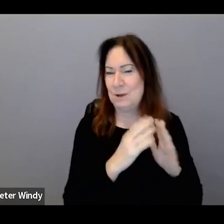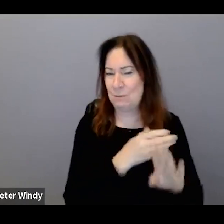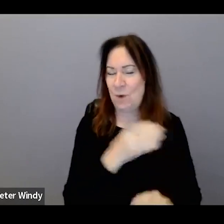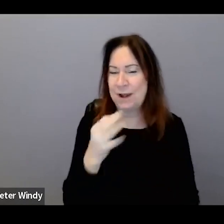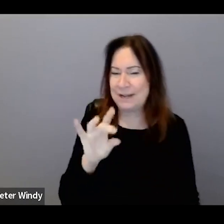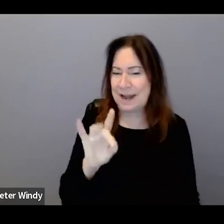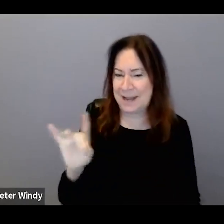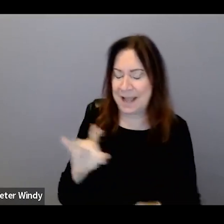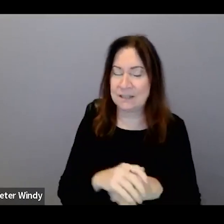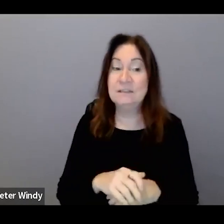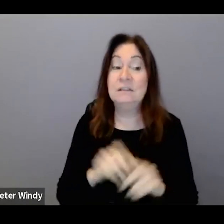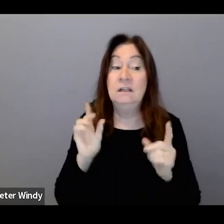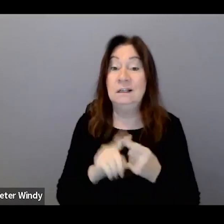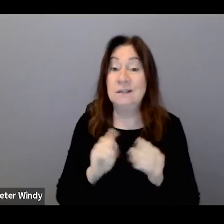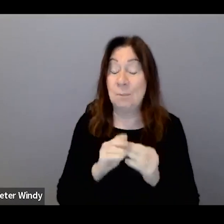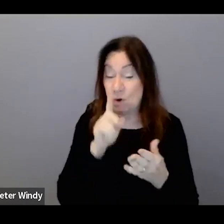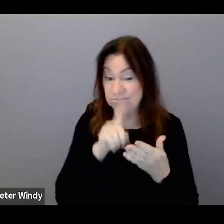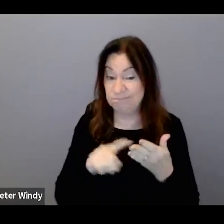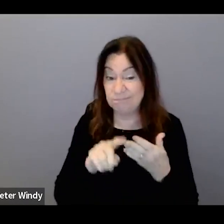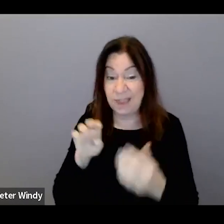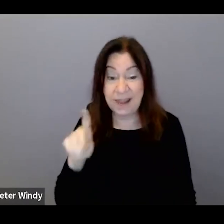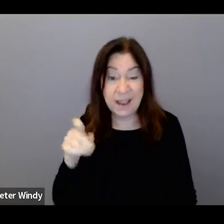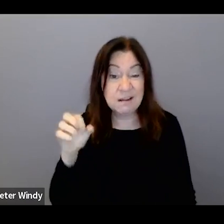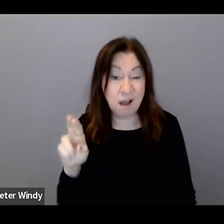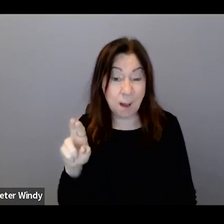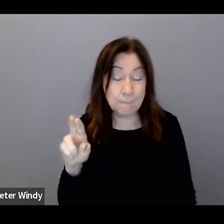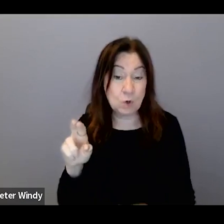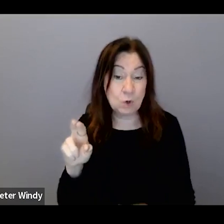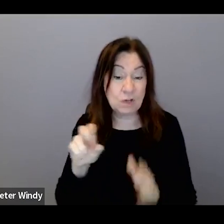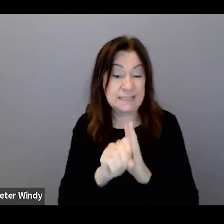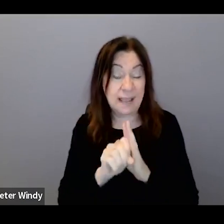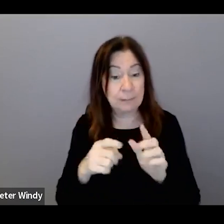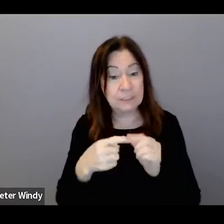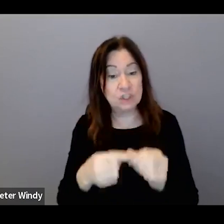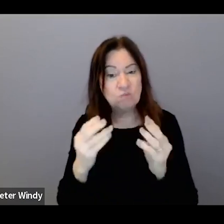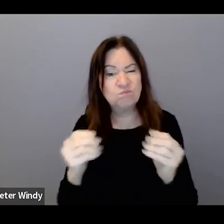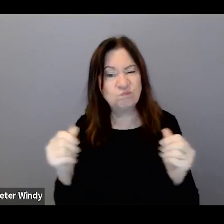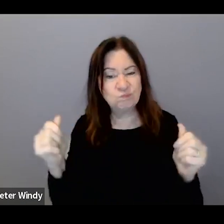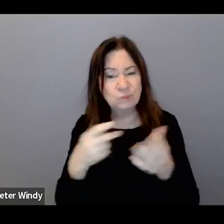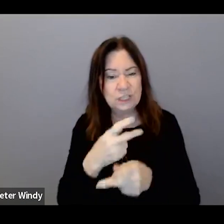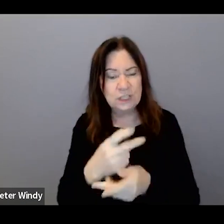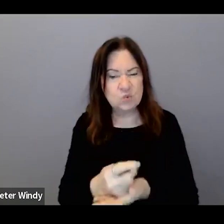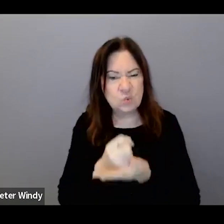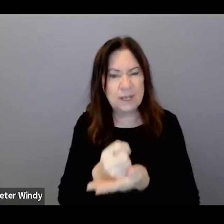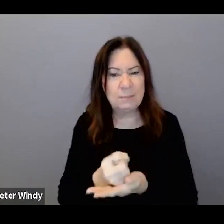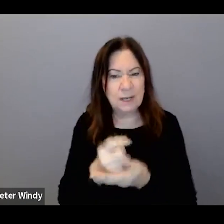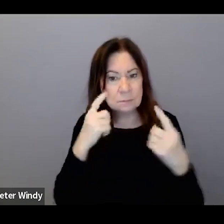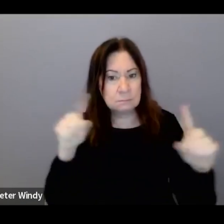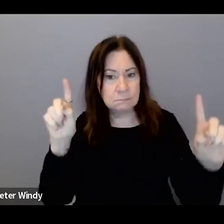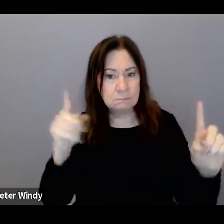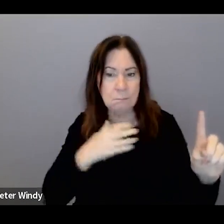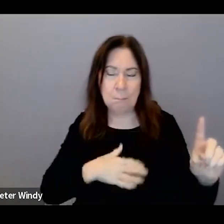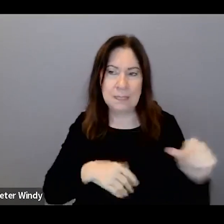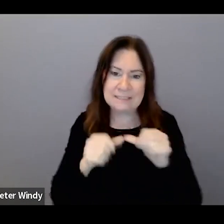Until more investigative lead and copper sampling is conducted that shows corrosion control treatment has taken effect, please continue